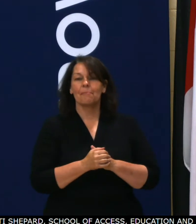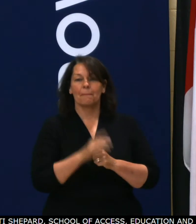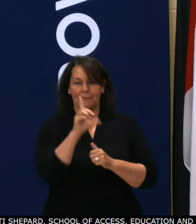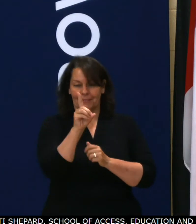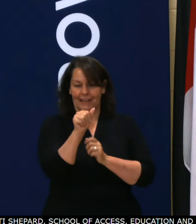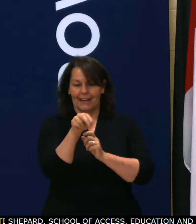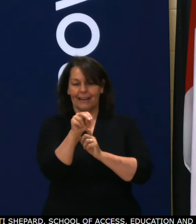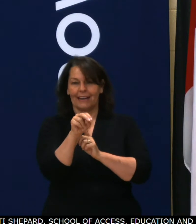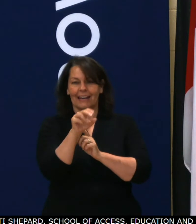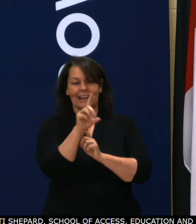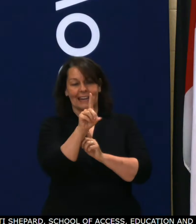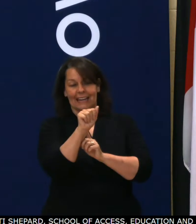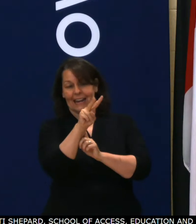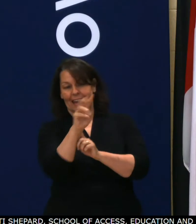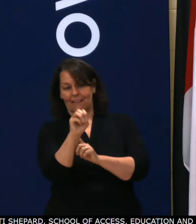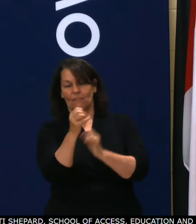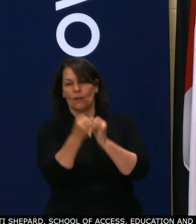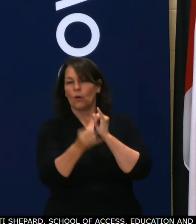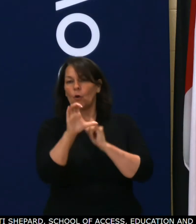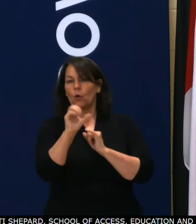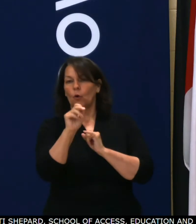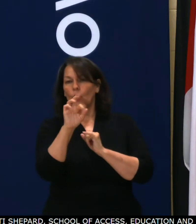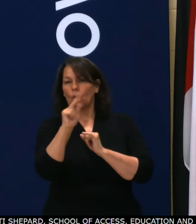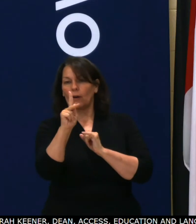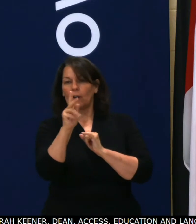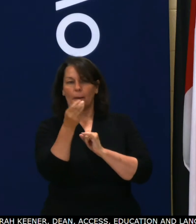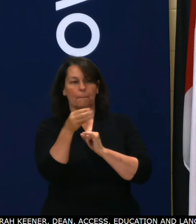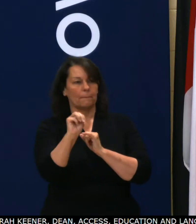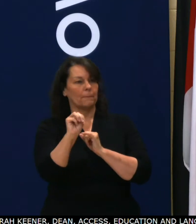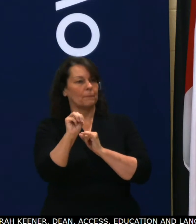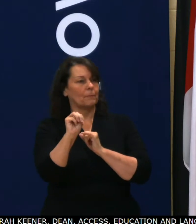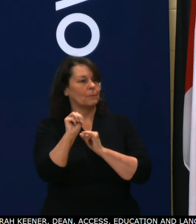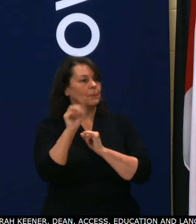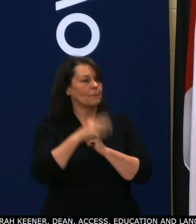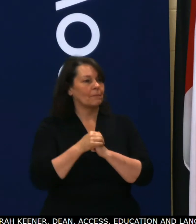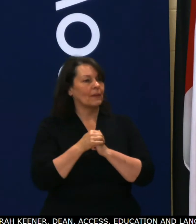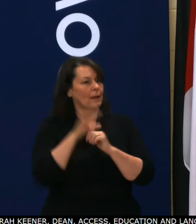Corkum, Mayor, Municipality of the County of Kings.